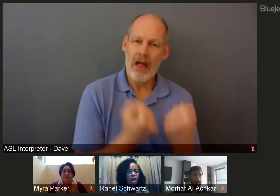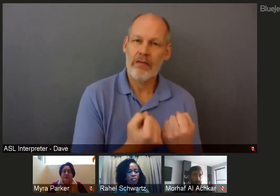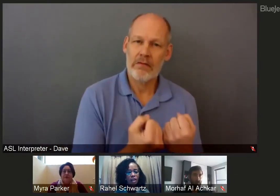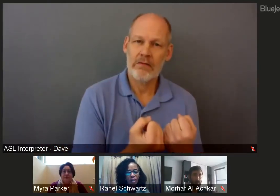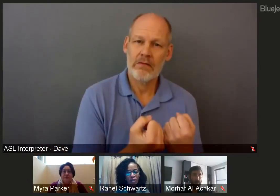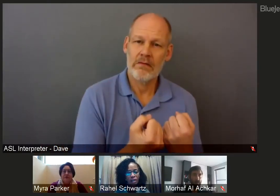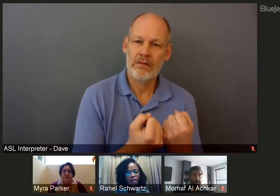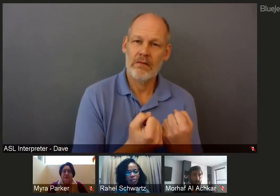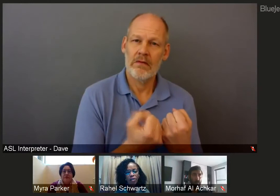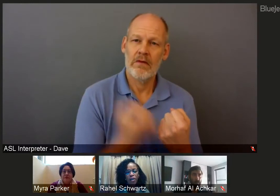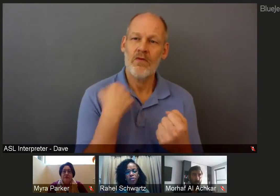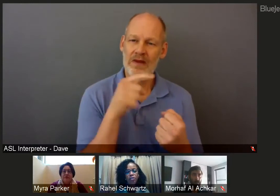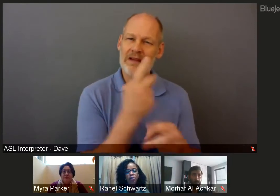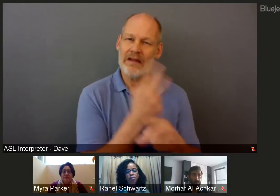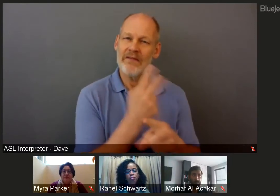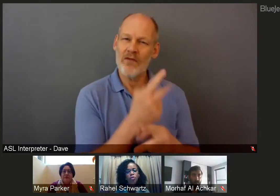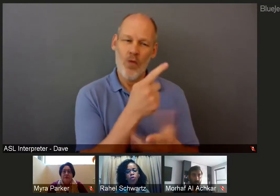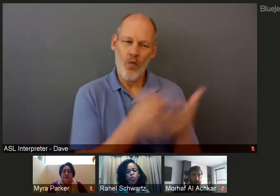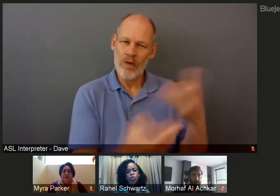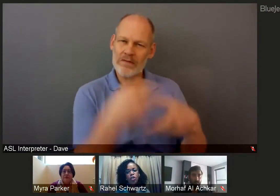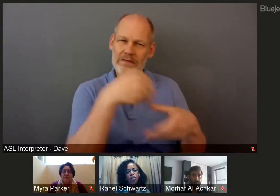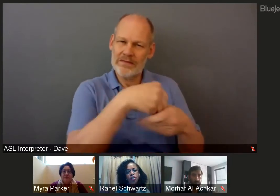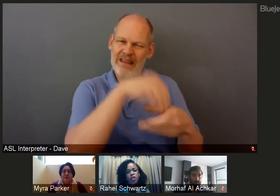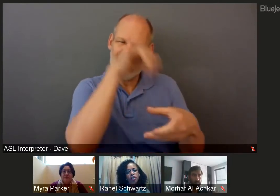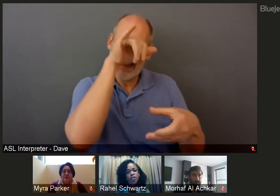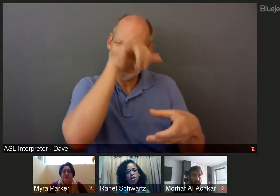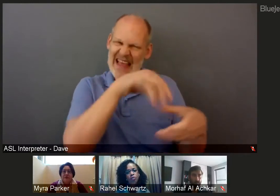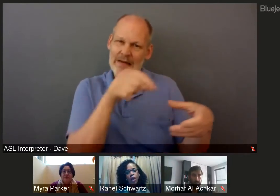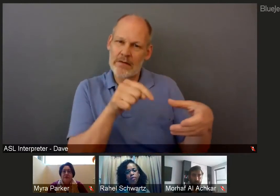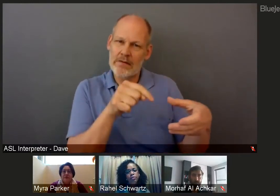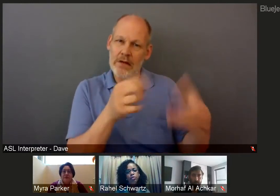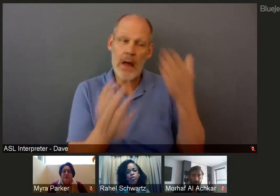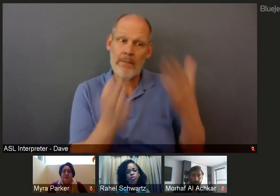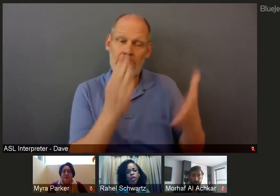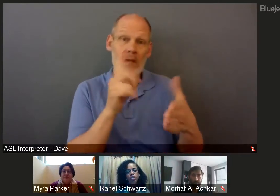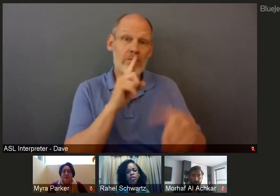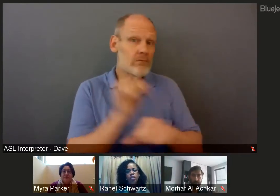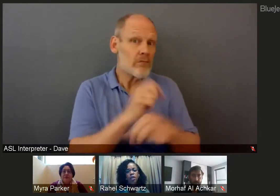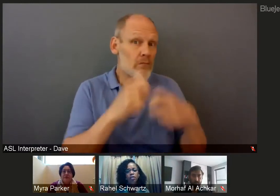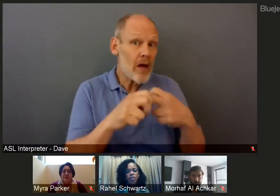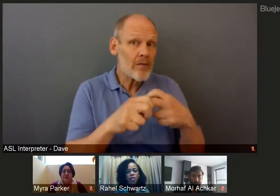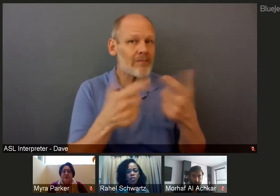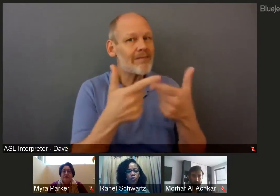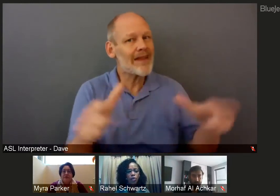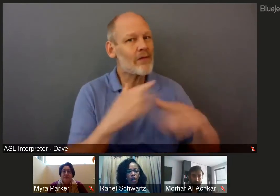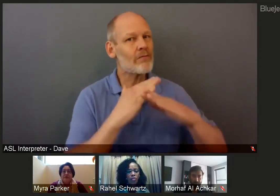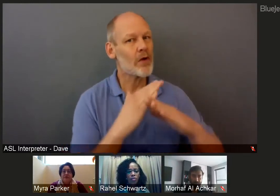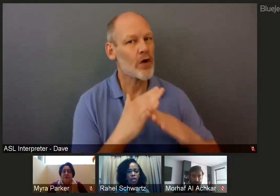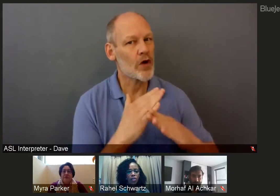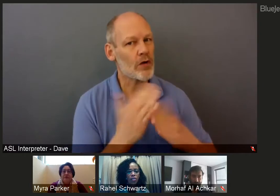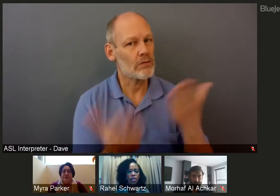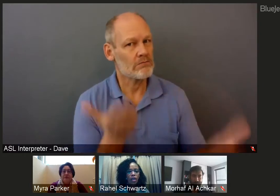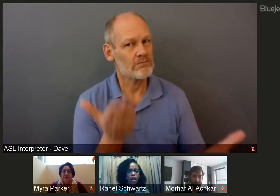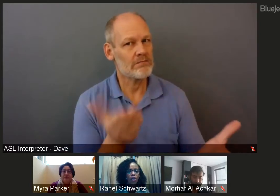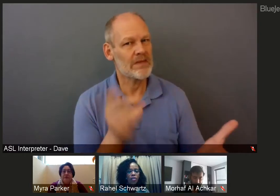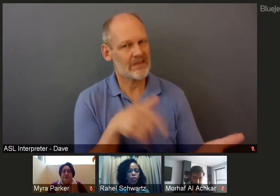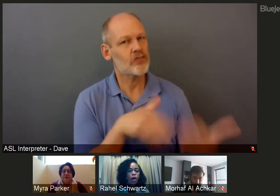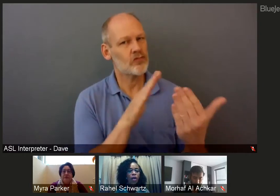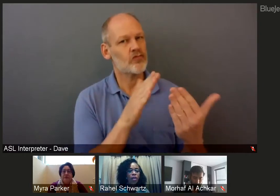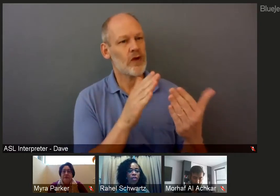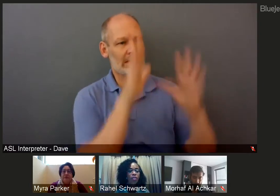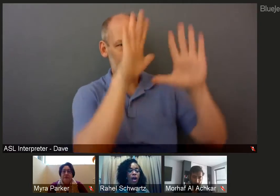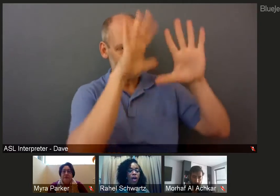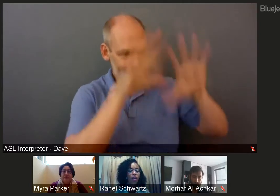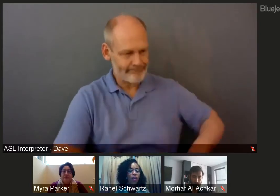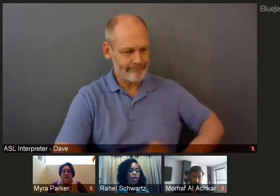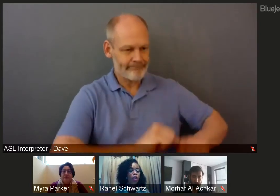barrier, navigating the healthcare system. So those are the things that we have to address. And the other thing we have done at the